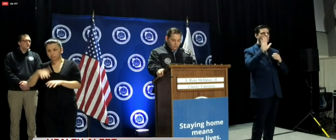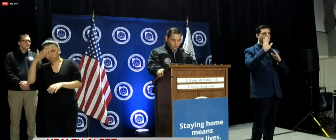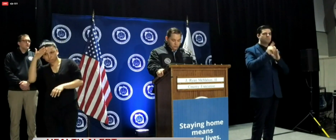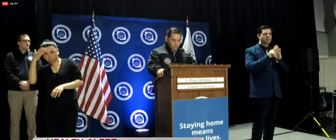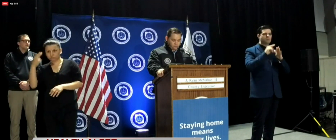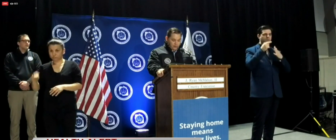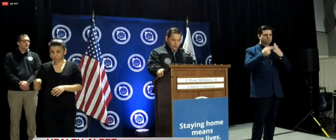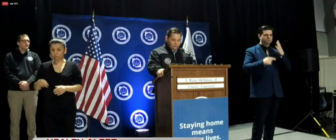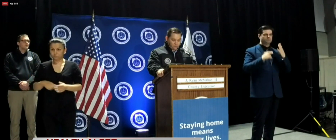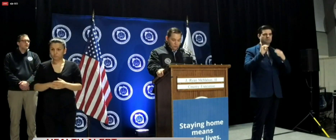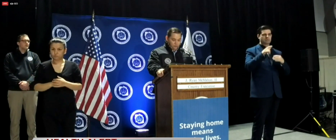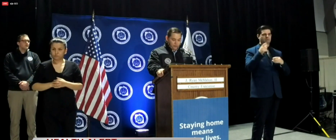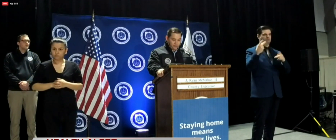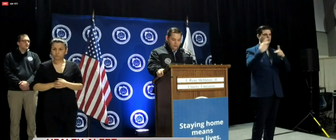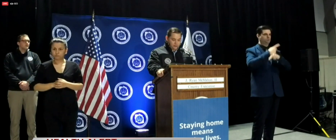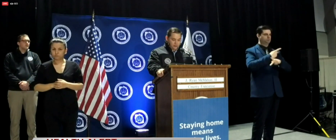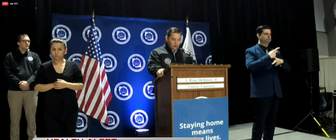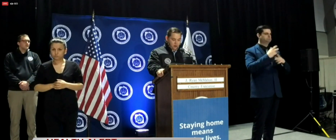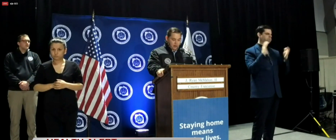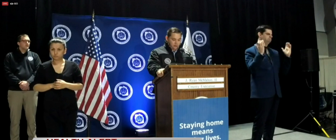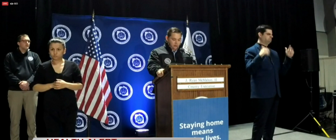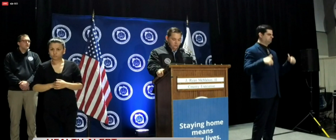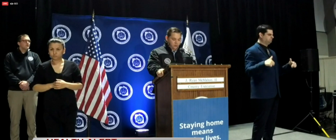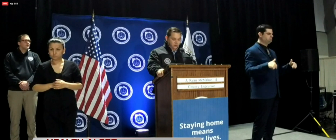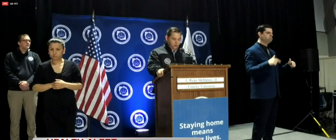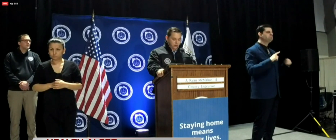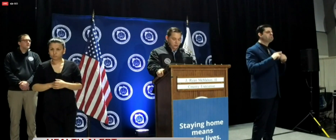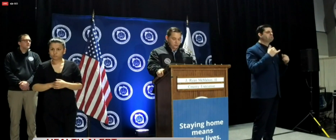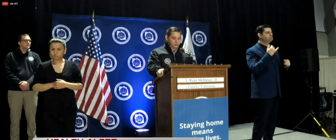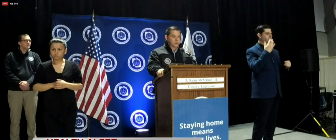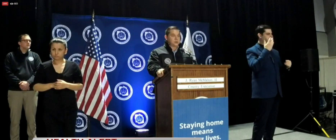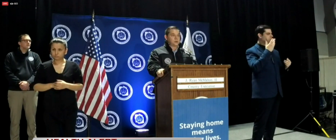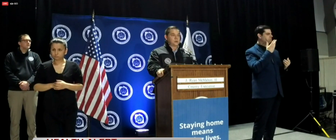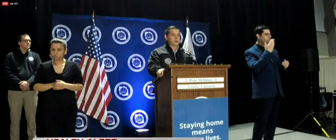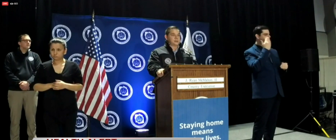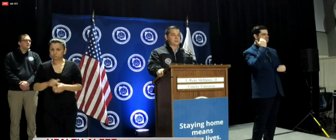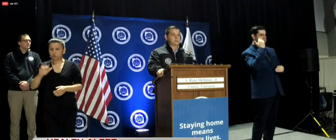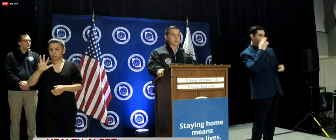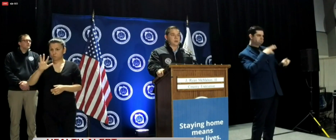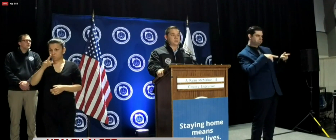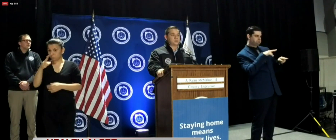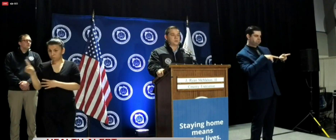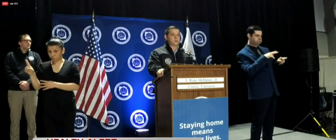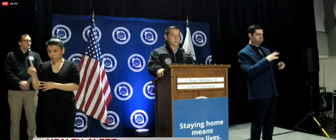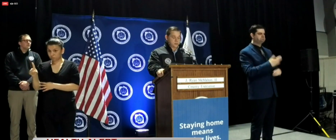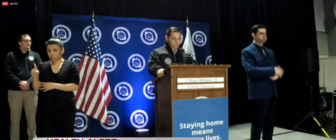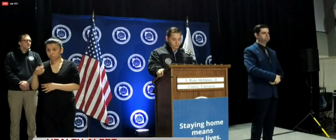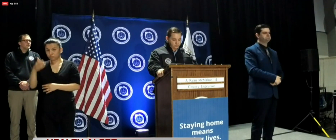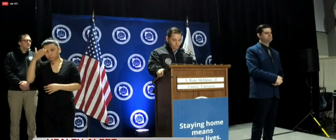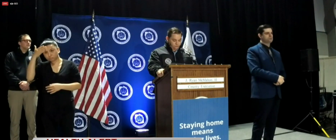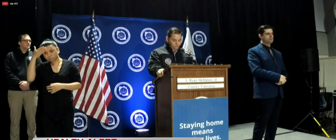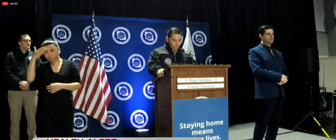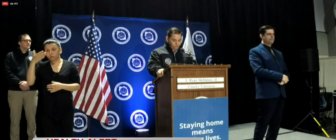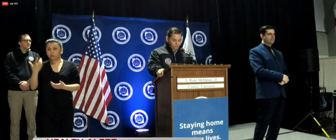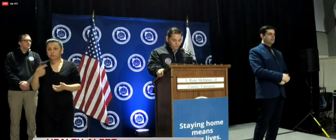All of those who have died from COVID-19 in our county have been Caucasian. Again, 6 males, 2